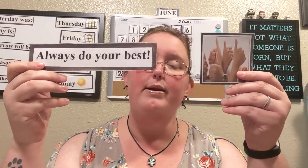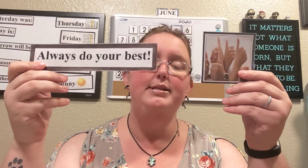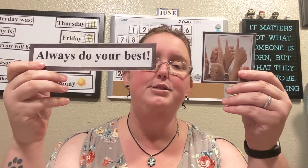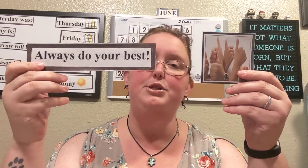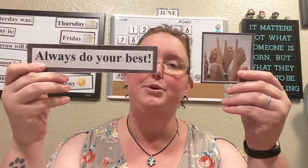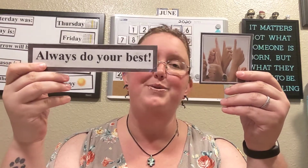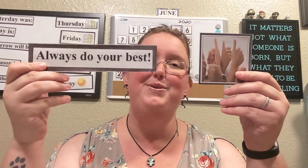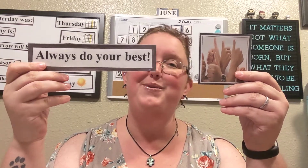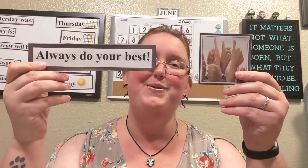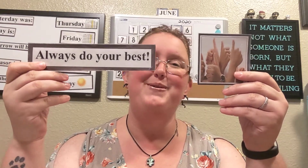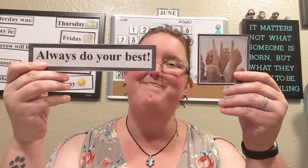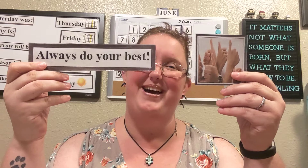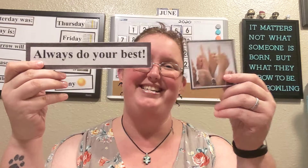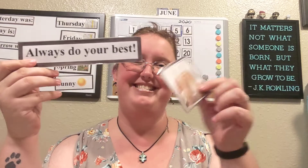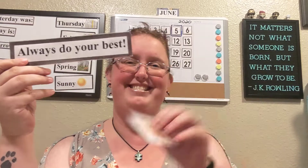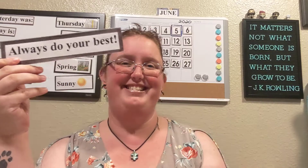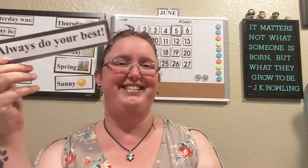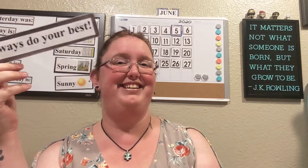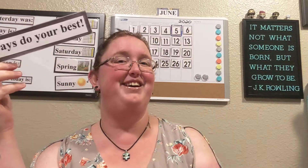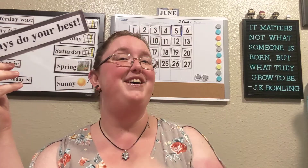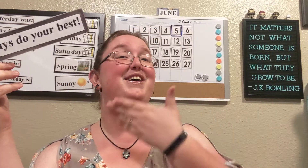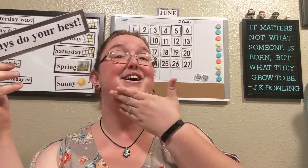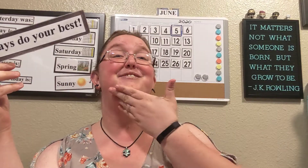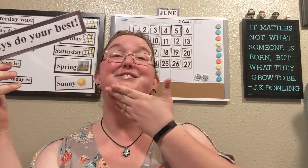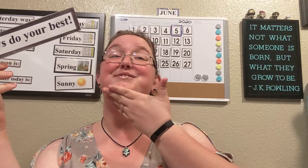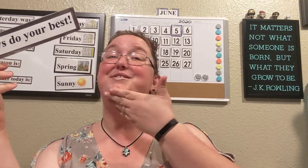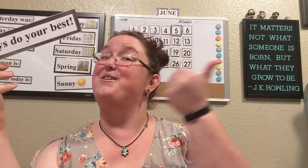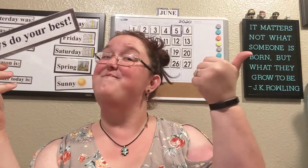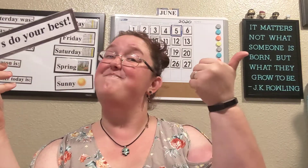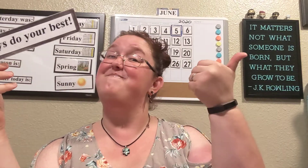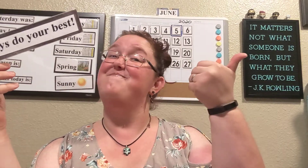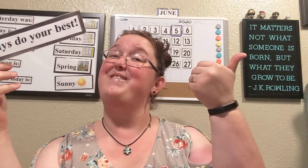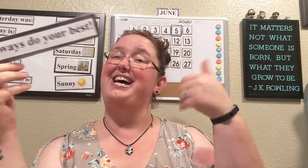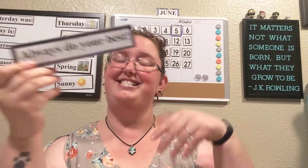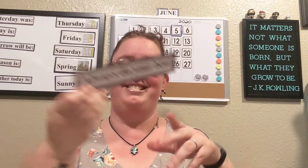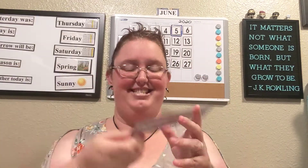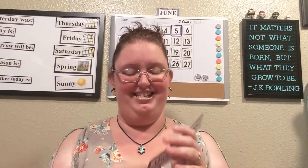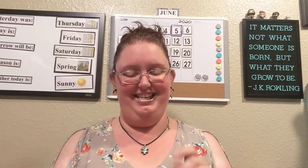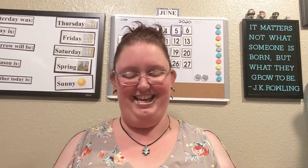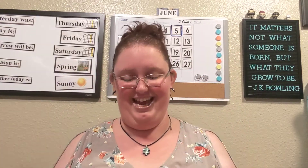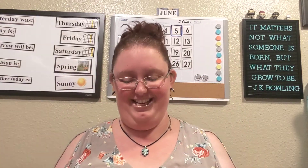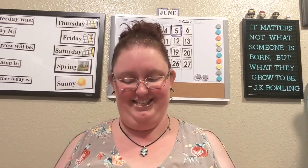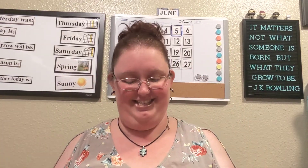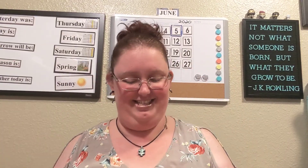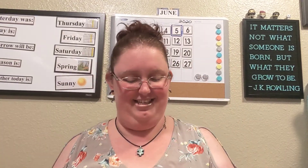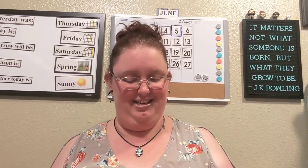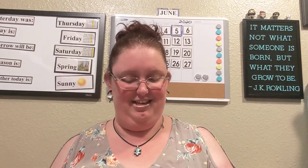Always do your best. Always do your best. Yes.